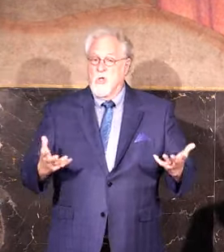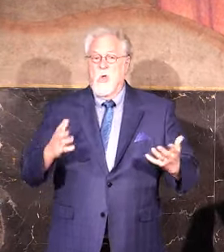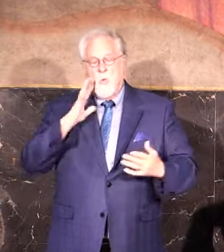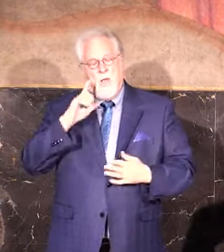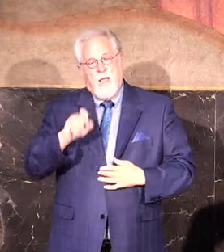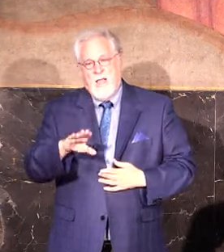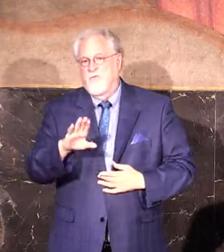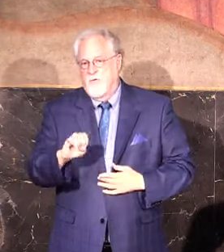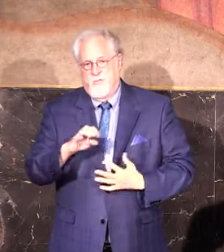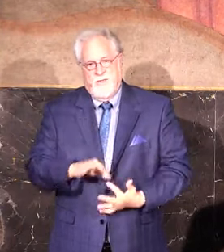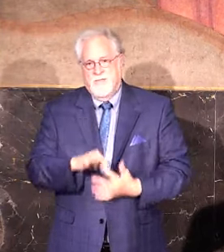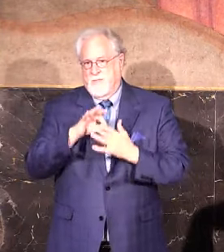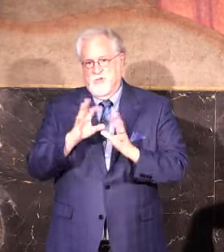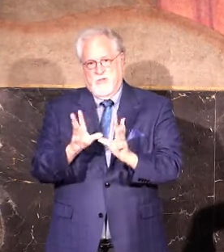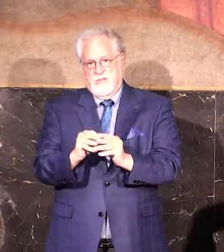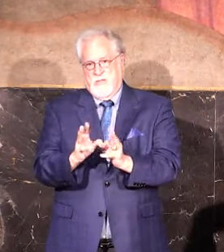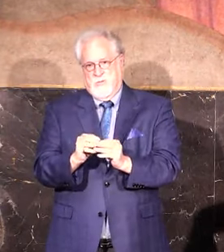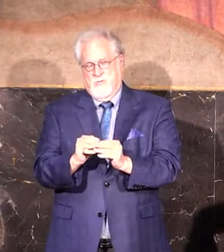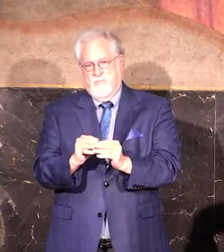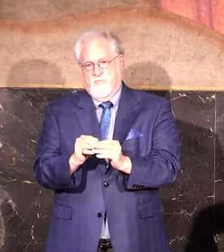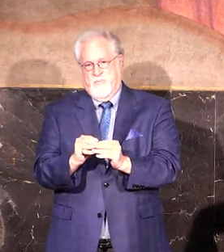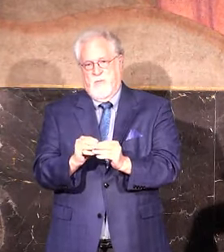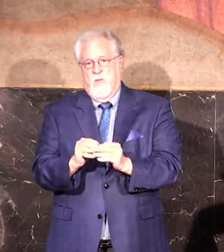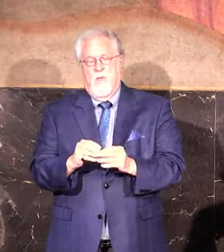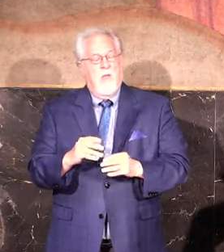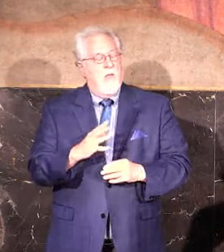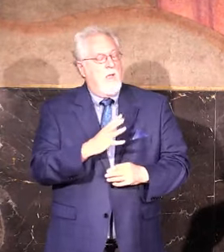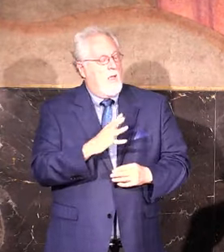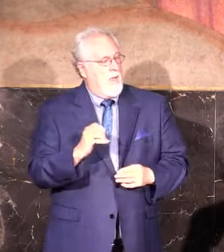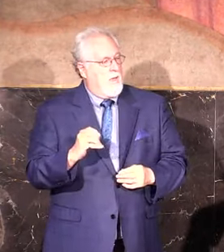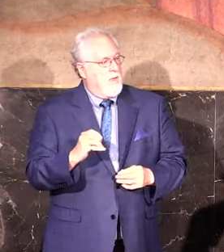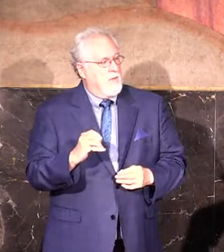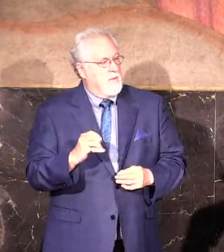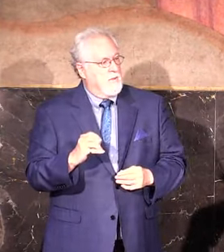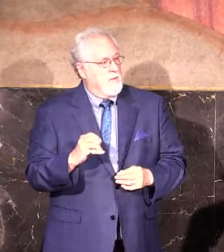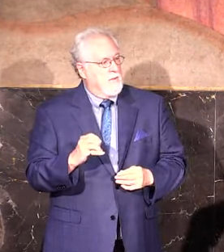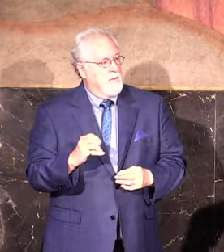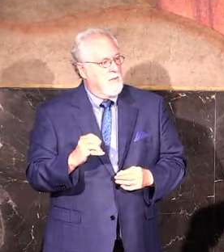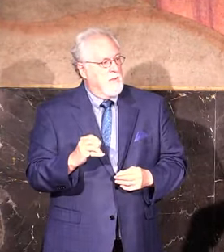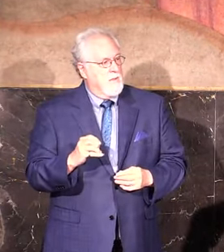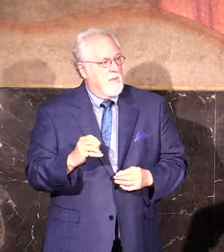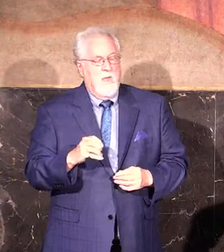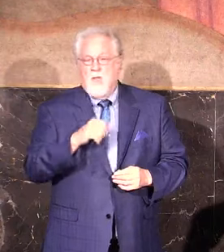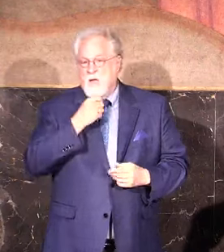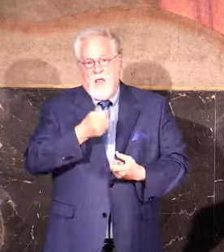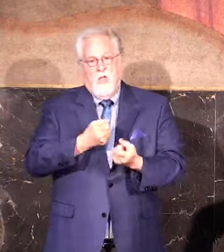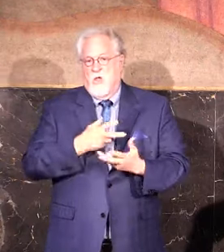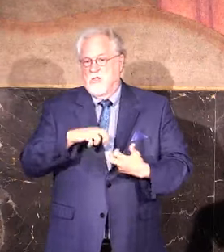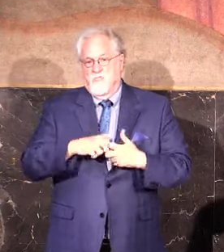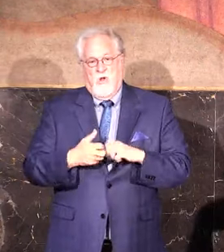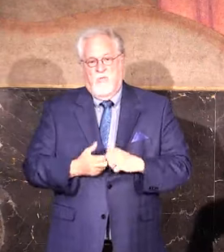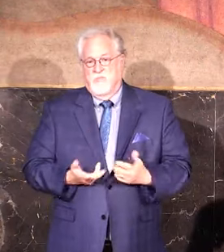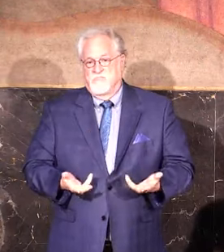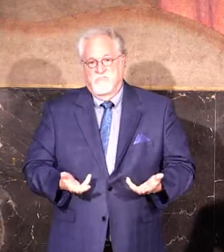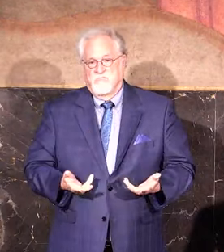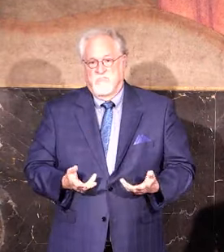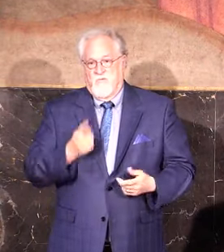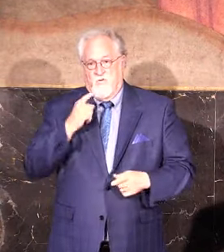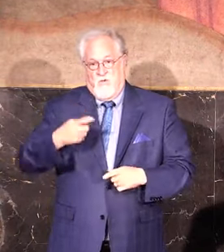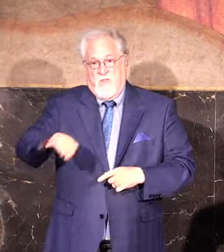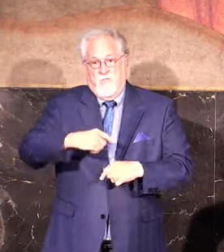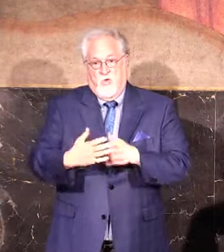to have to be a special session, and, you know, it doesn't cause me any problems that they're calling themselves